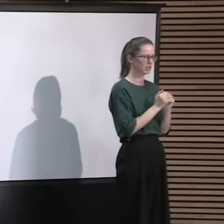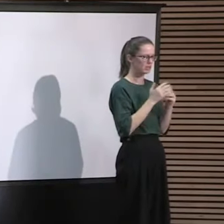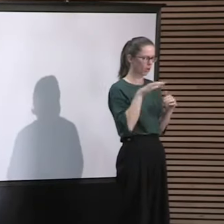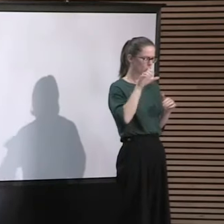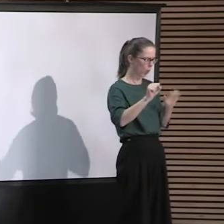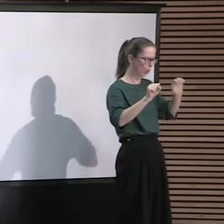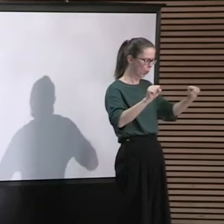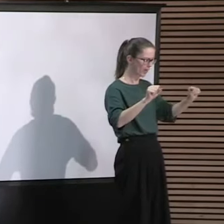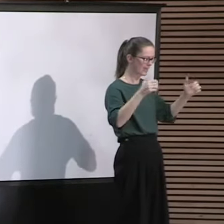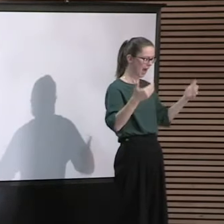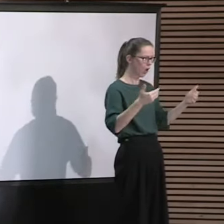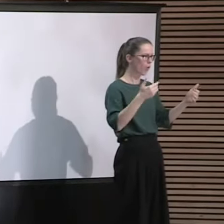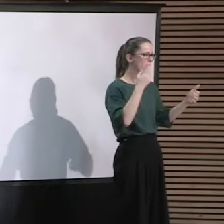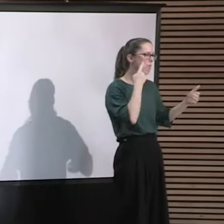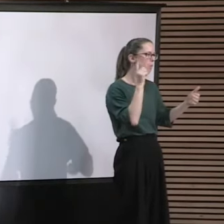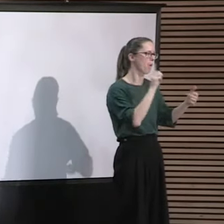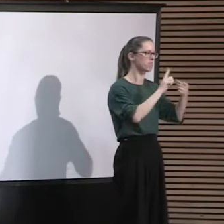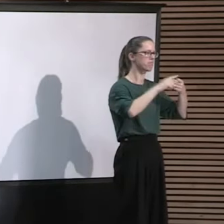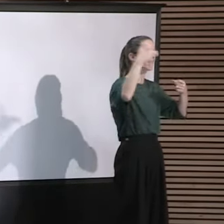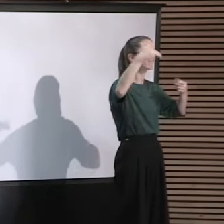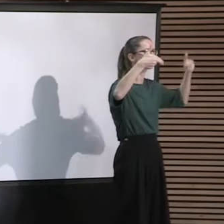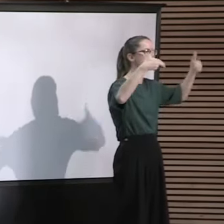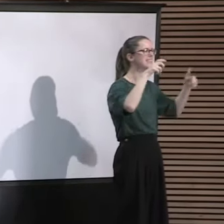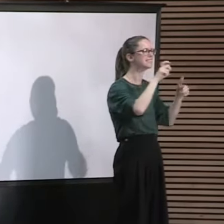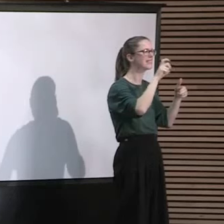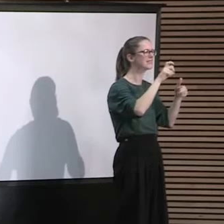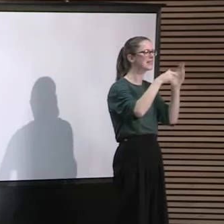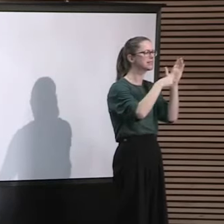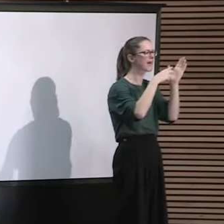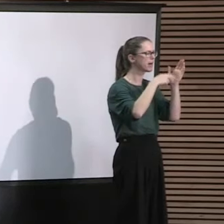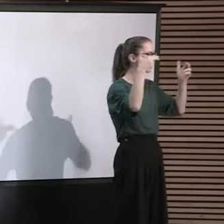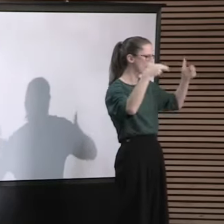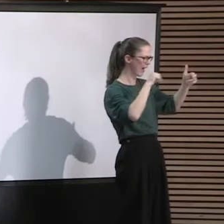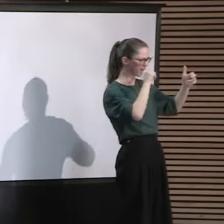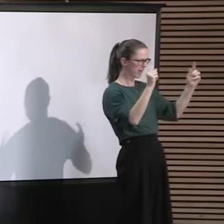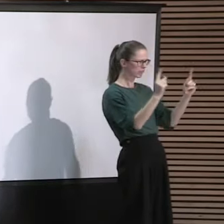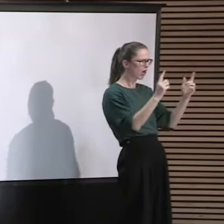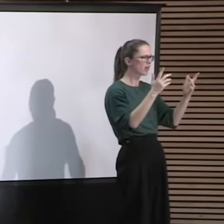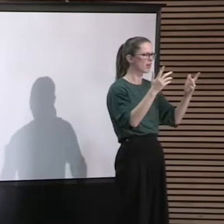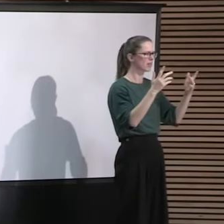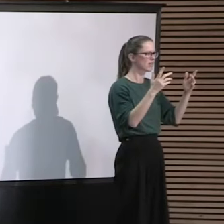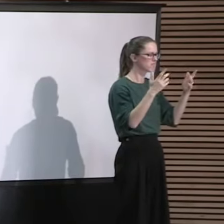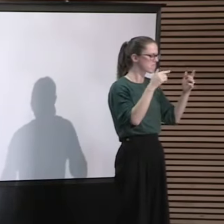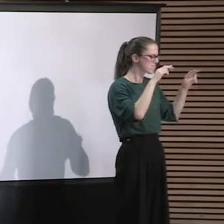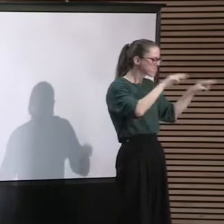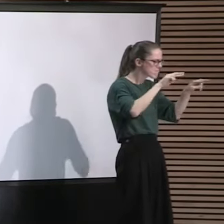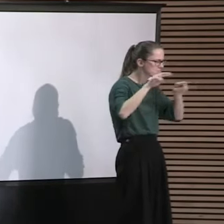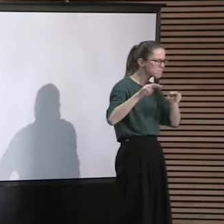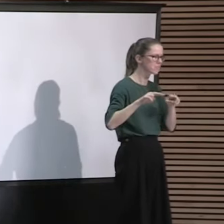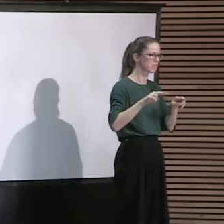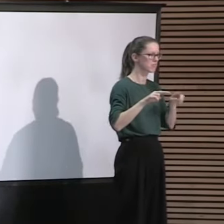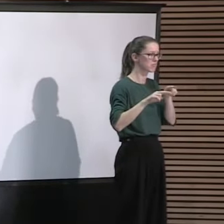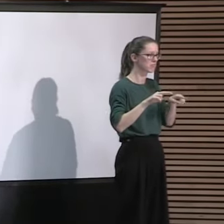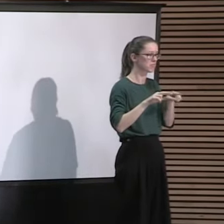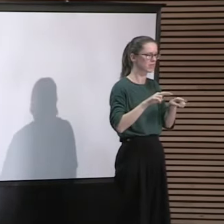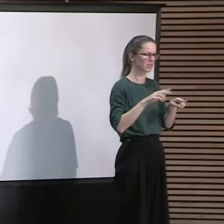everything, CCTV footage of all of the people concerned to identify where contact may have happened. It does show that